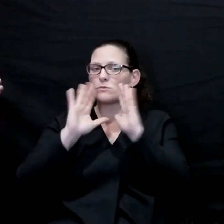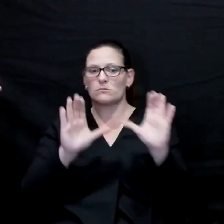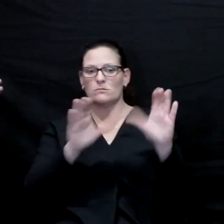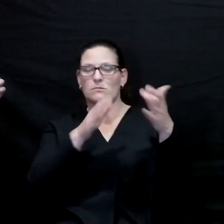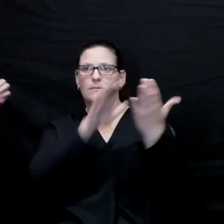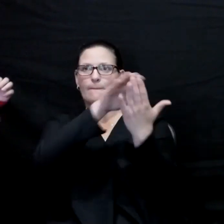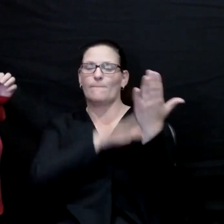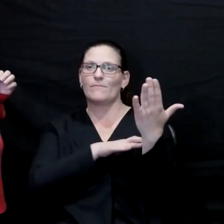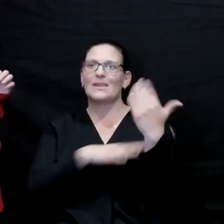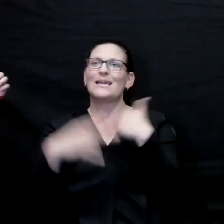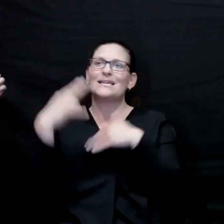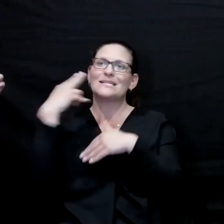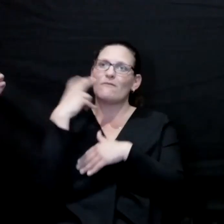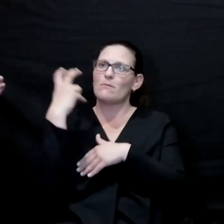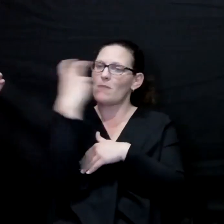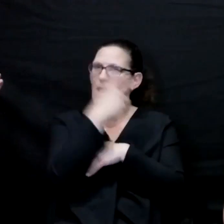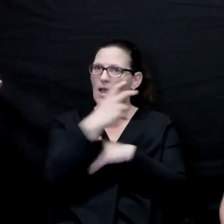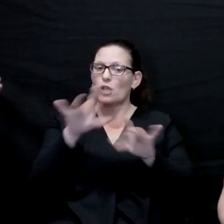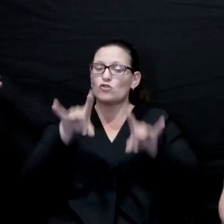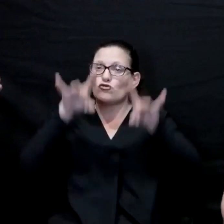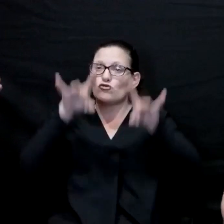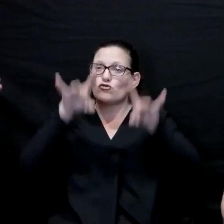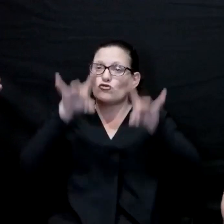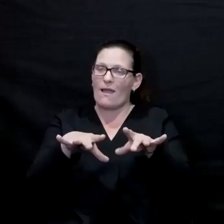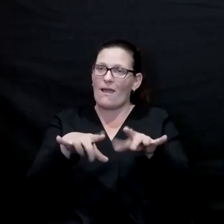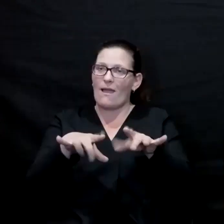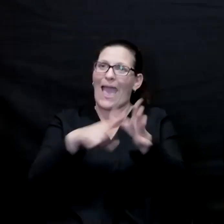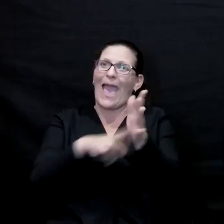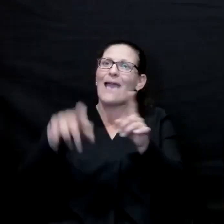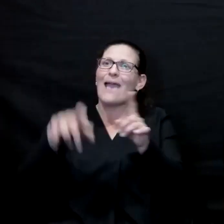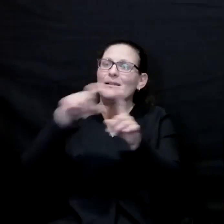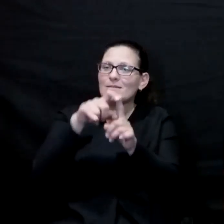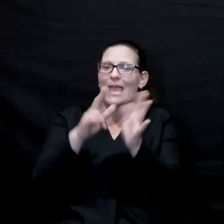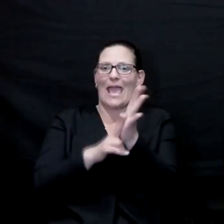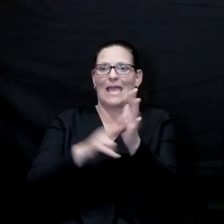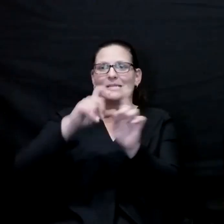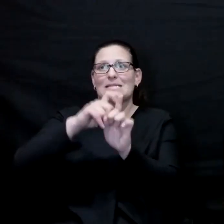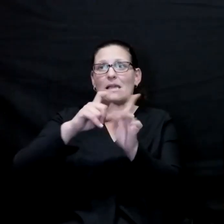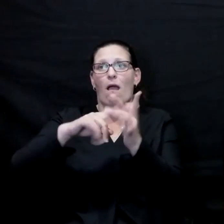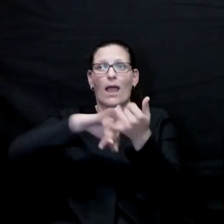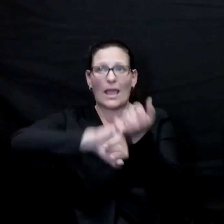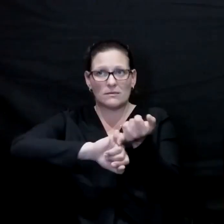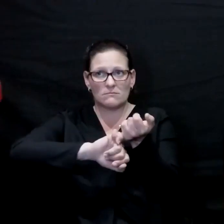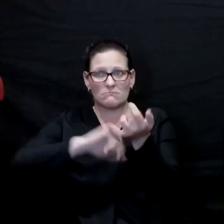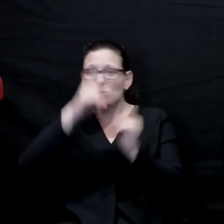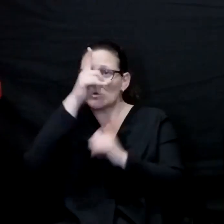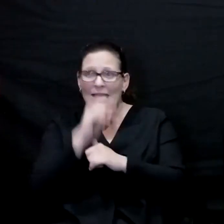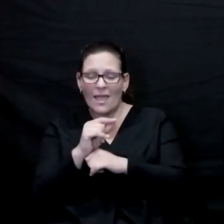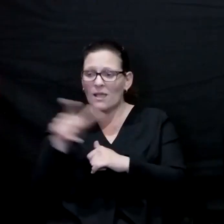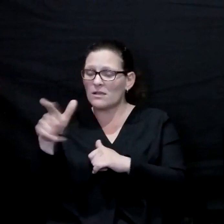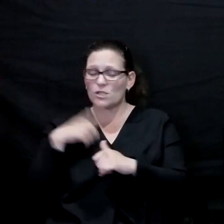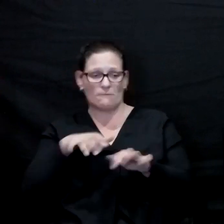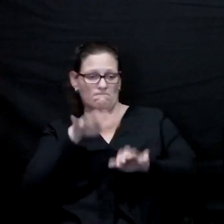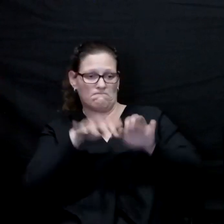Australia and the NDIS. So even sharing your experiences there about reviews, so other